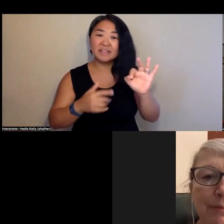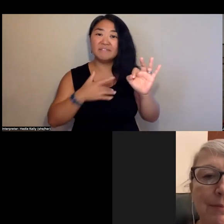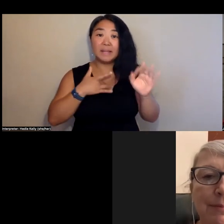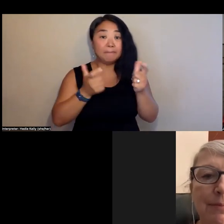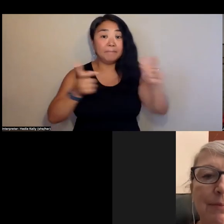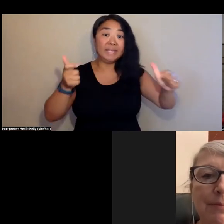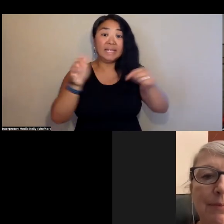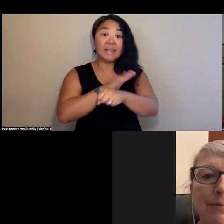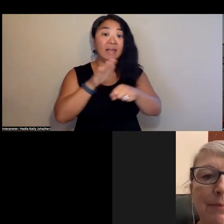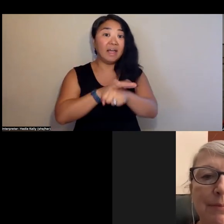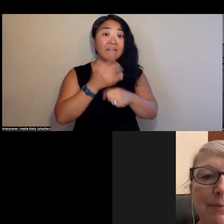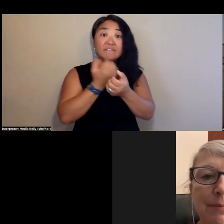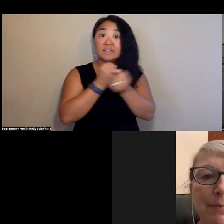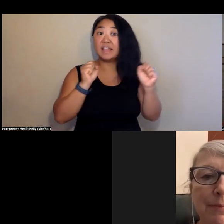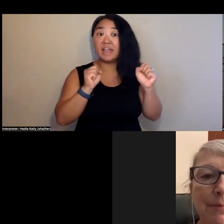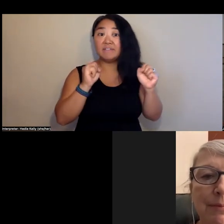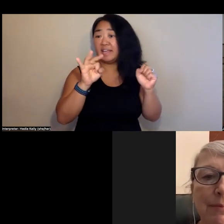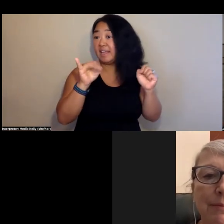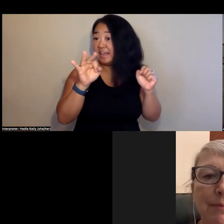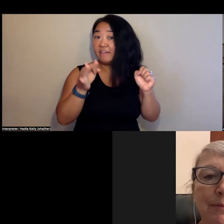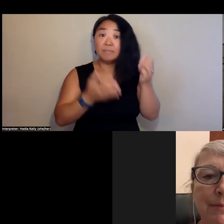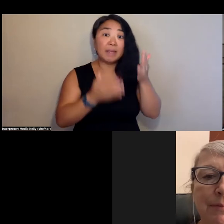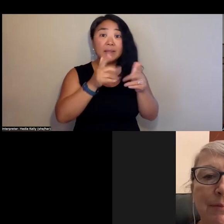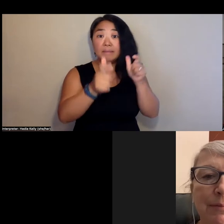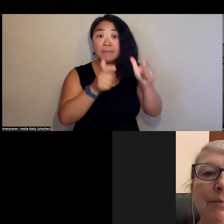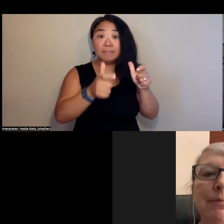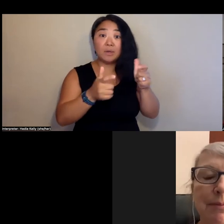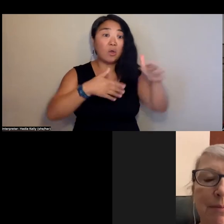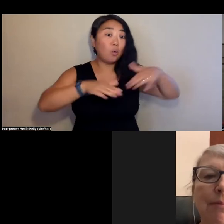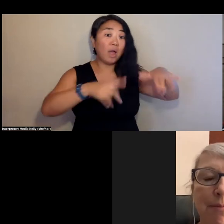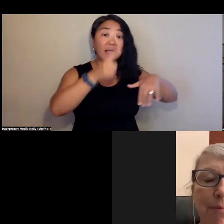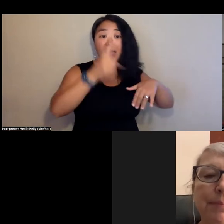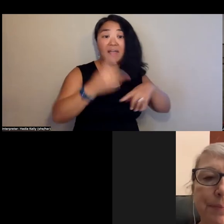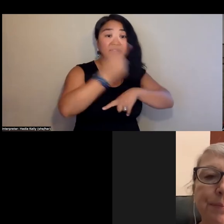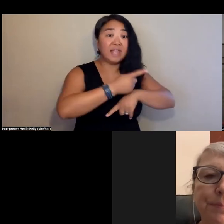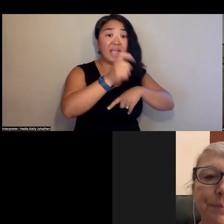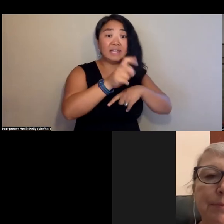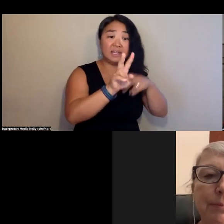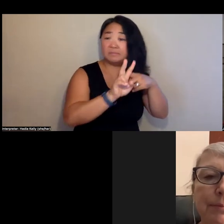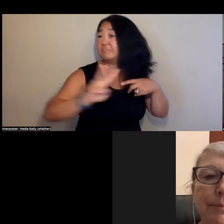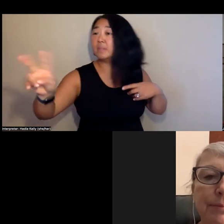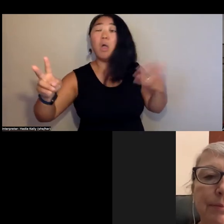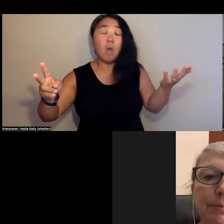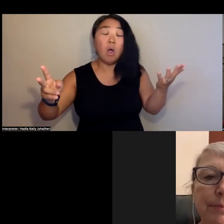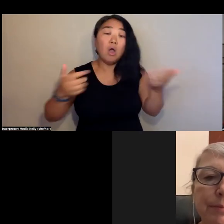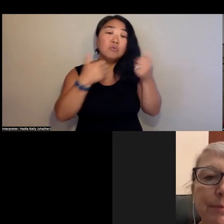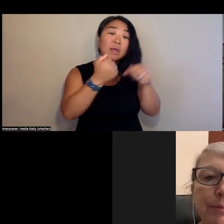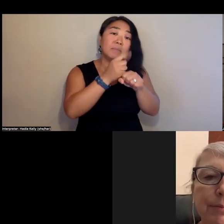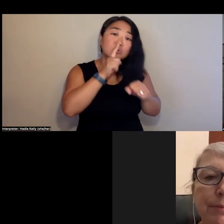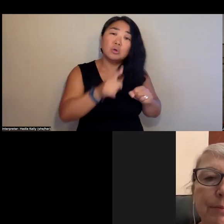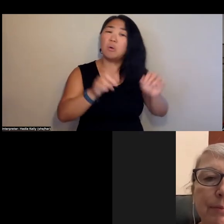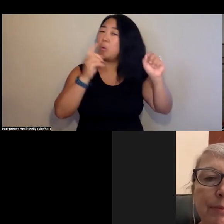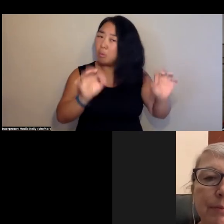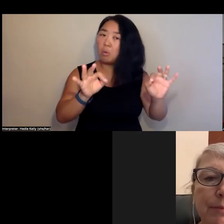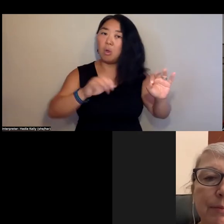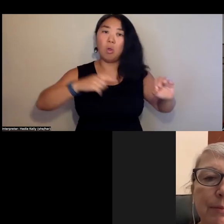if some people might only walk half the day and have to peel off. So we're trying to make sure that there's always